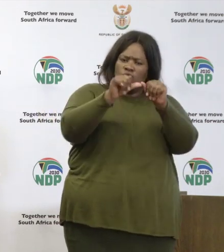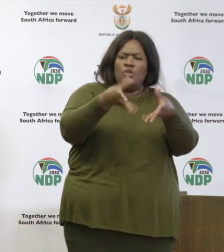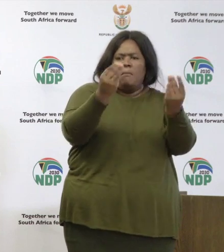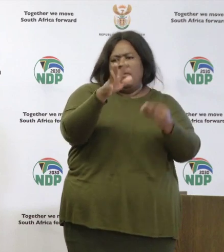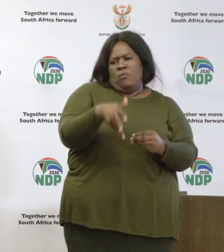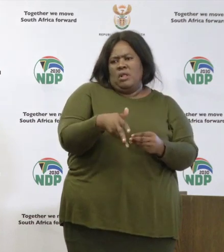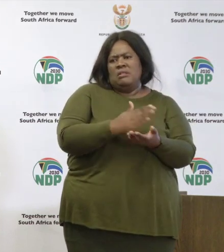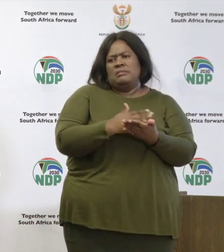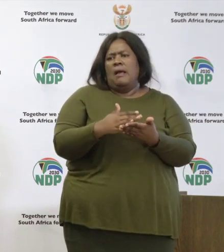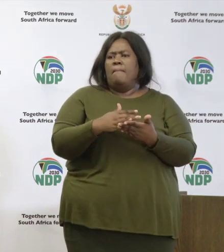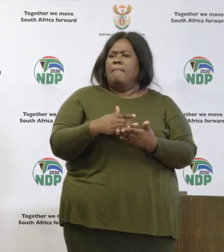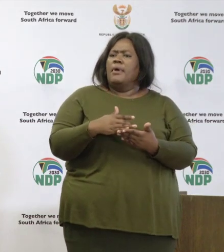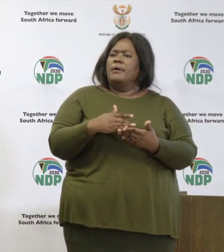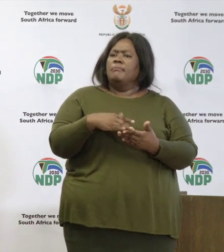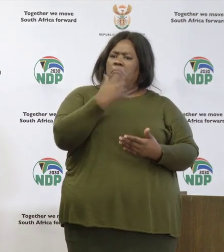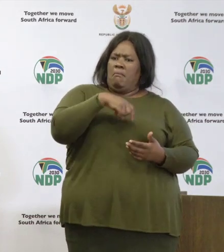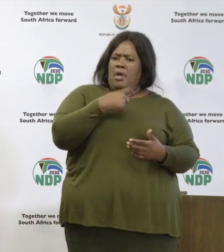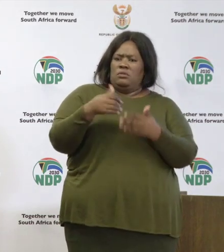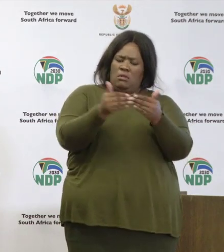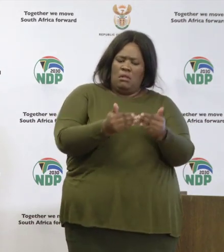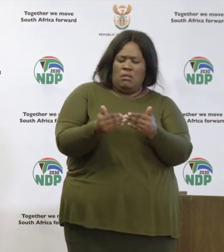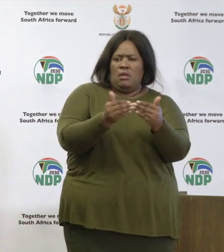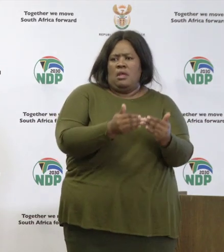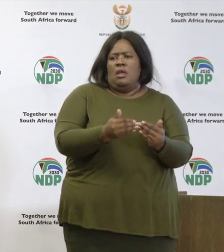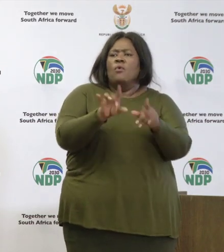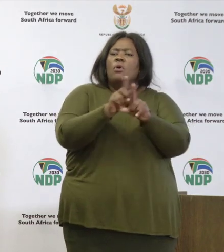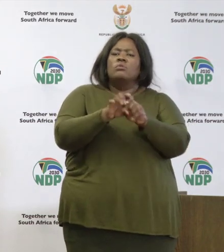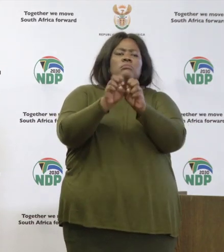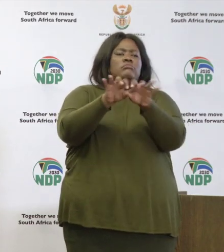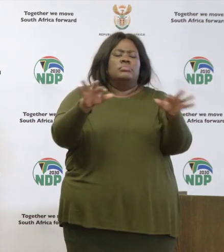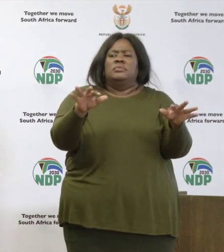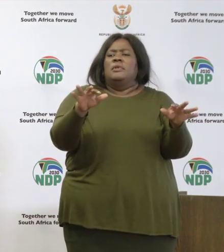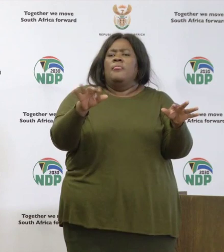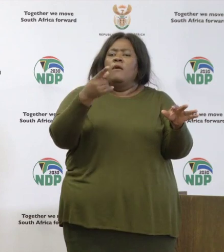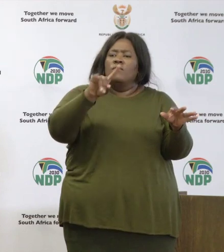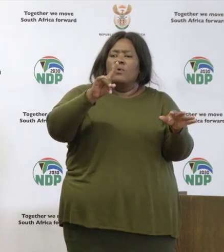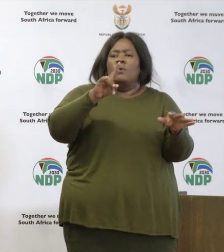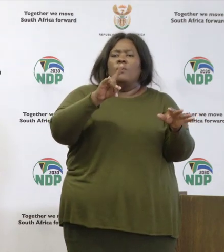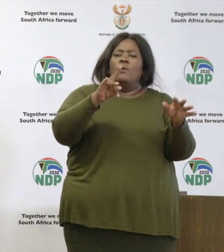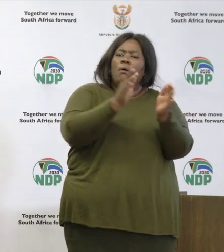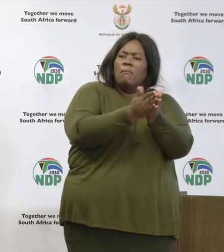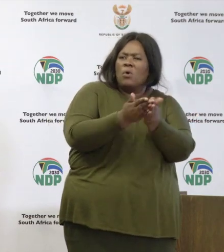with personal care allowances, we have also distributed allowances for learning materials.